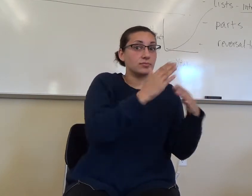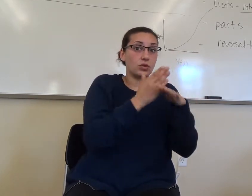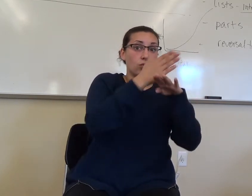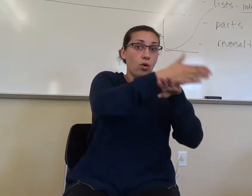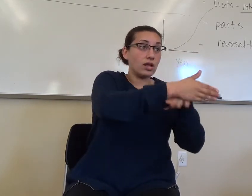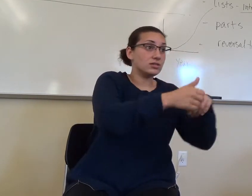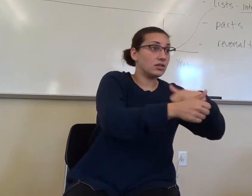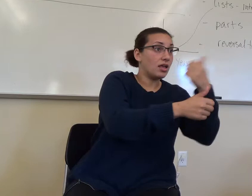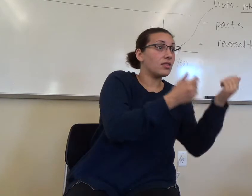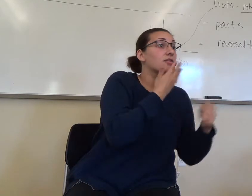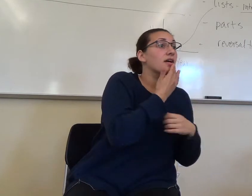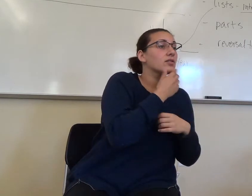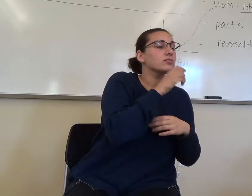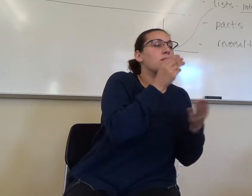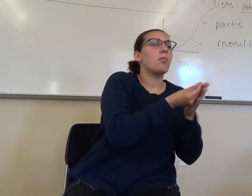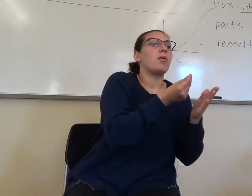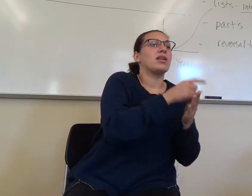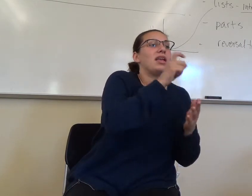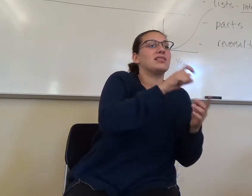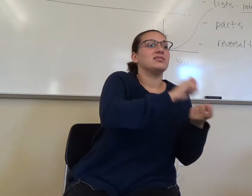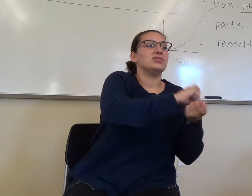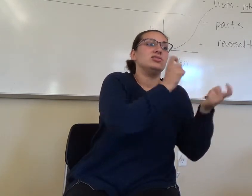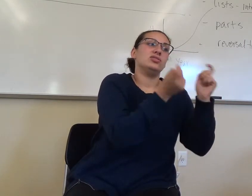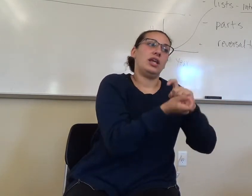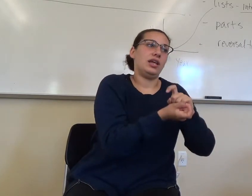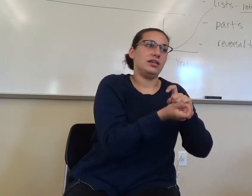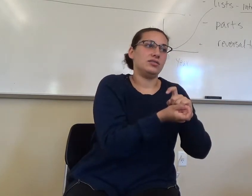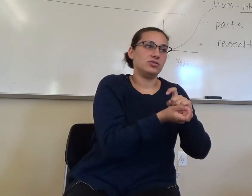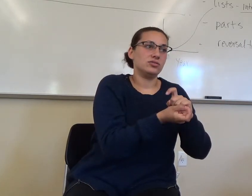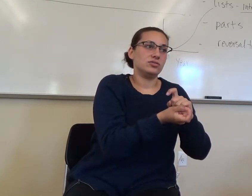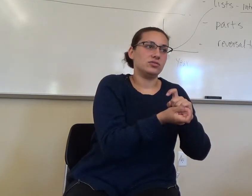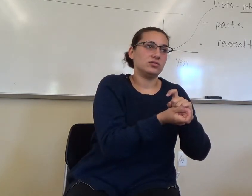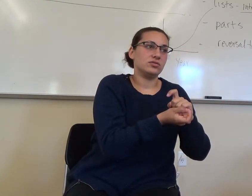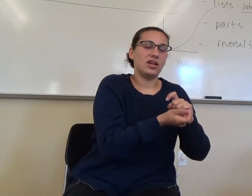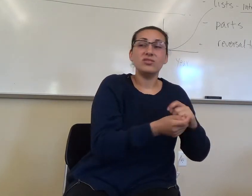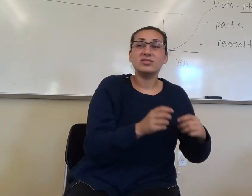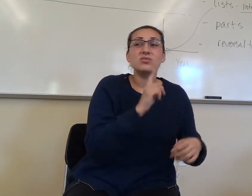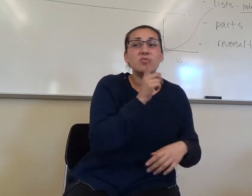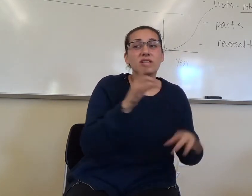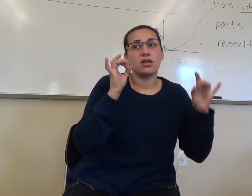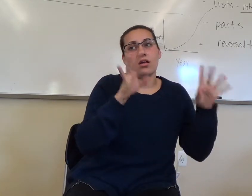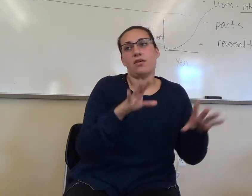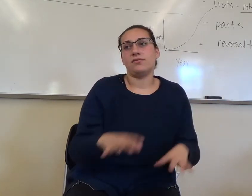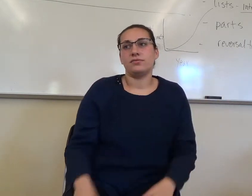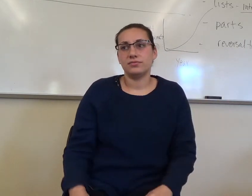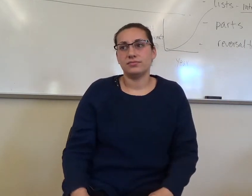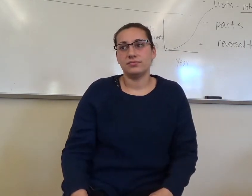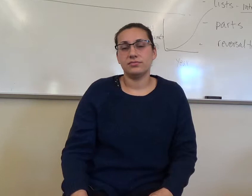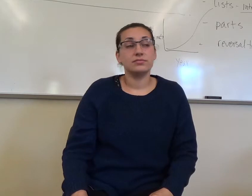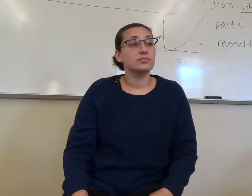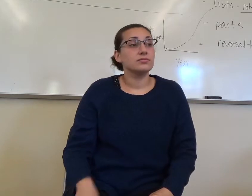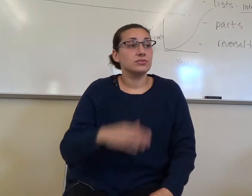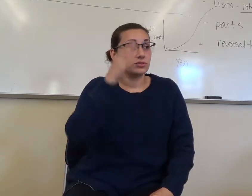had to change your money into a different currency. It was a nightmare. So that's why, so this